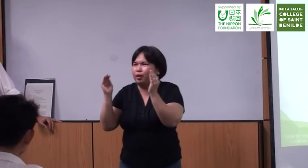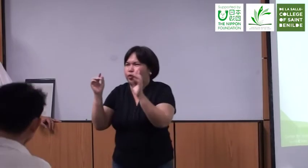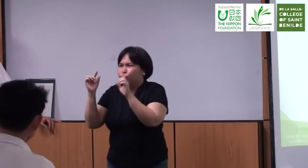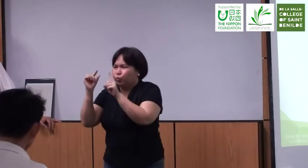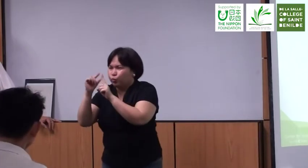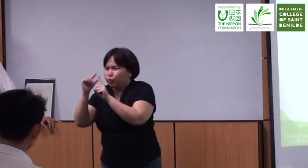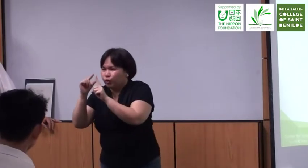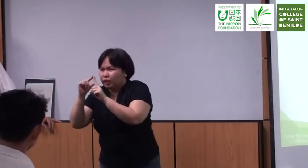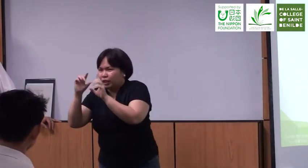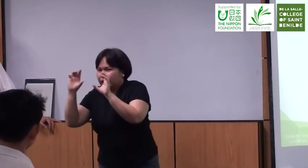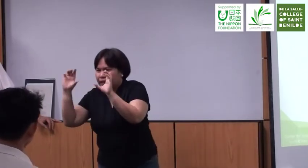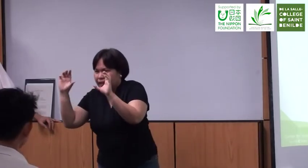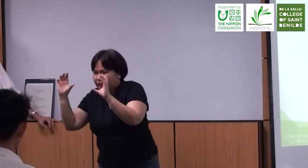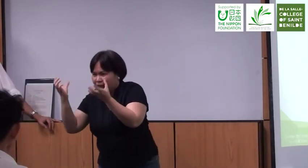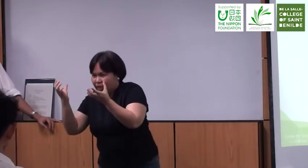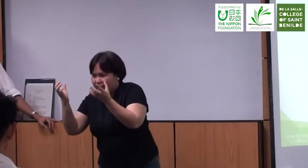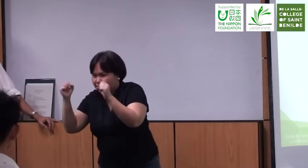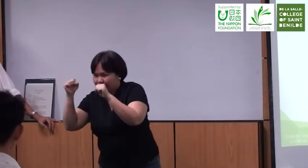you're using in